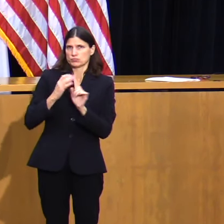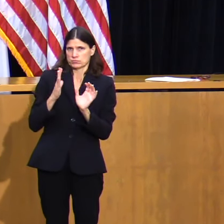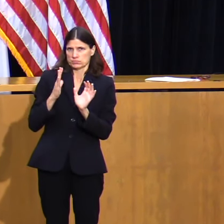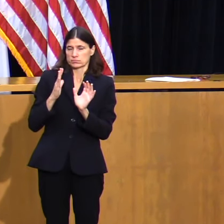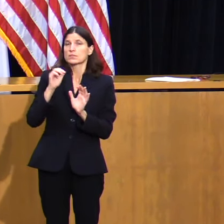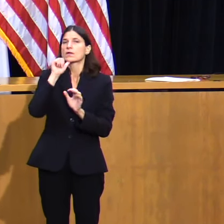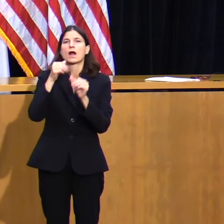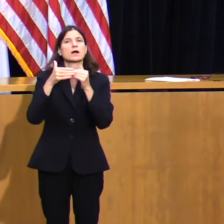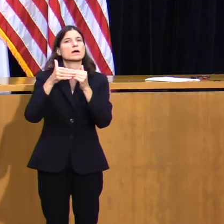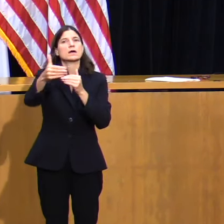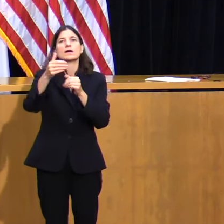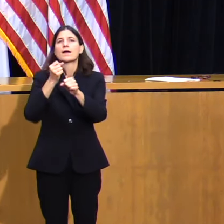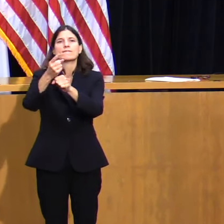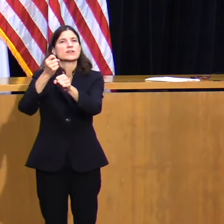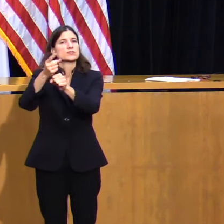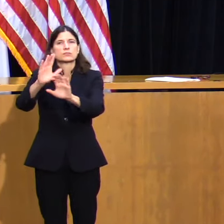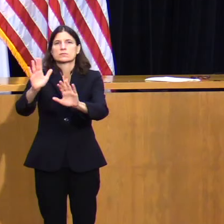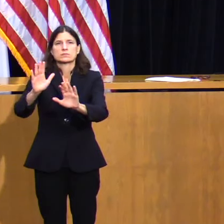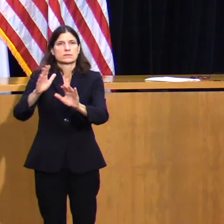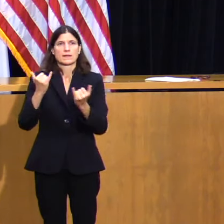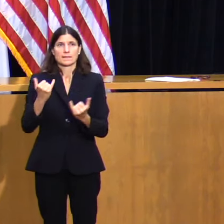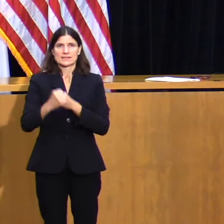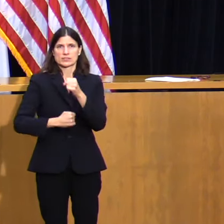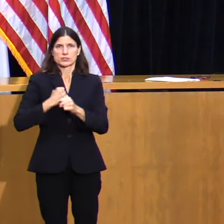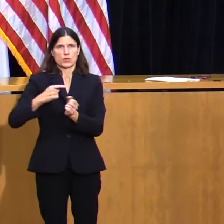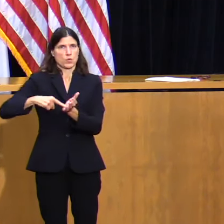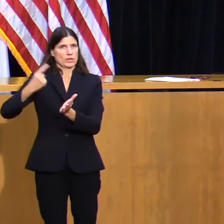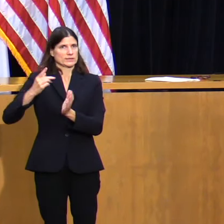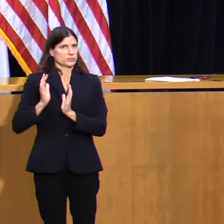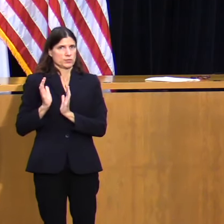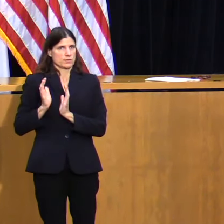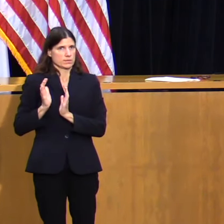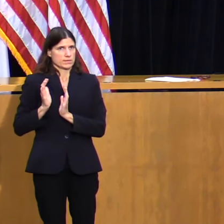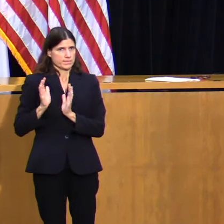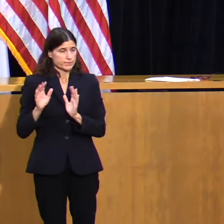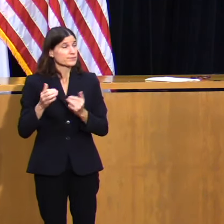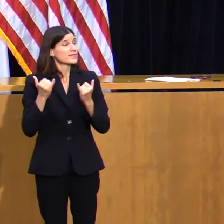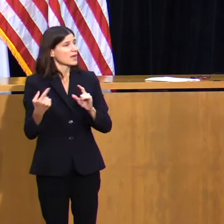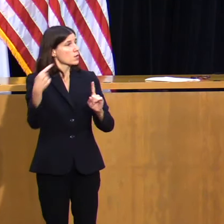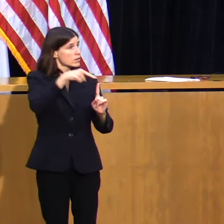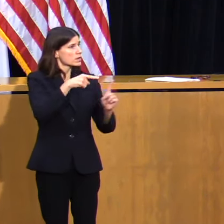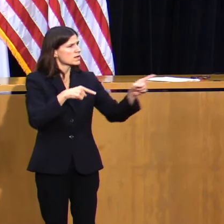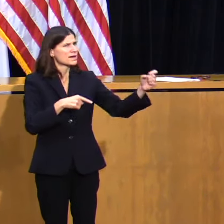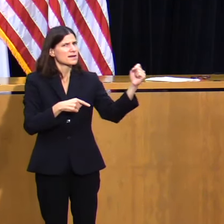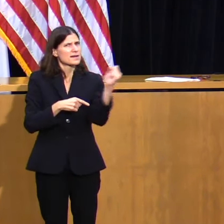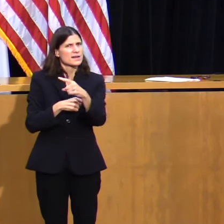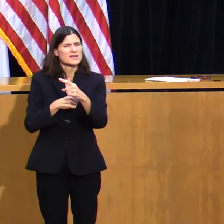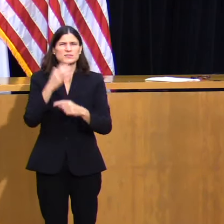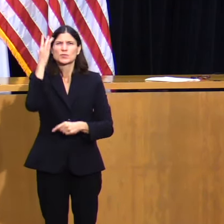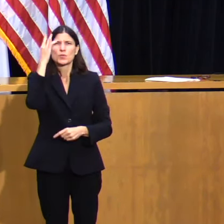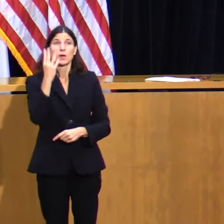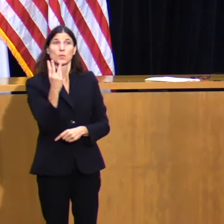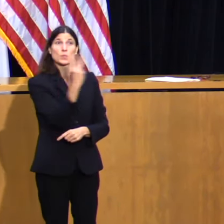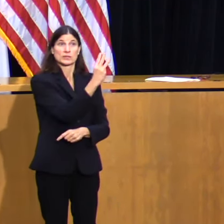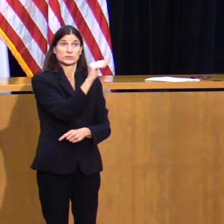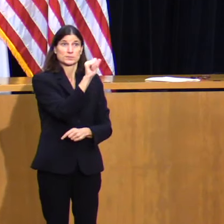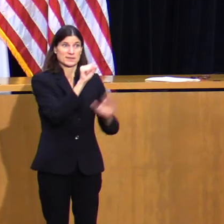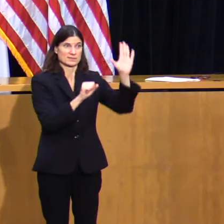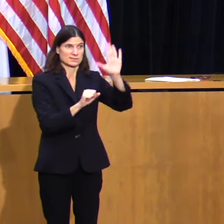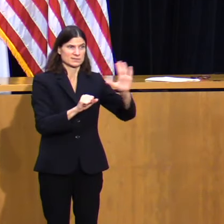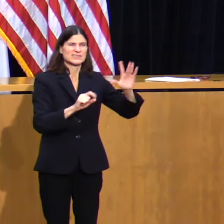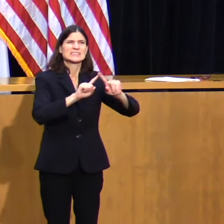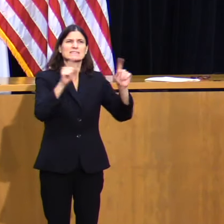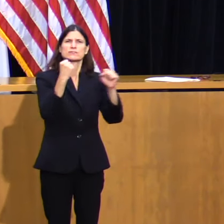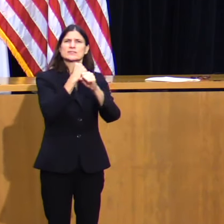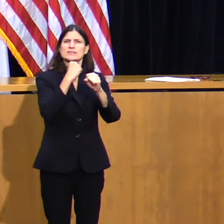75% is less than 6 days. There's no question there, and about 5% of tests are 6 days or more. We have